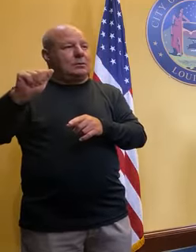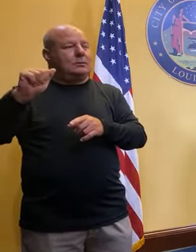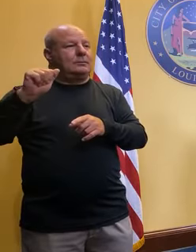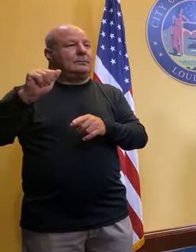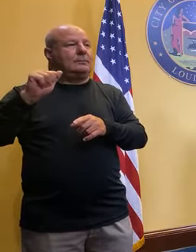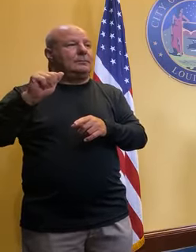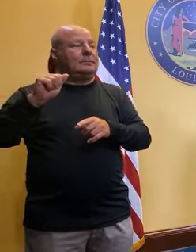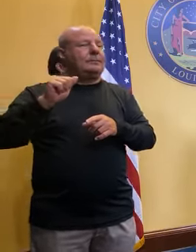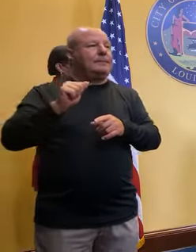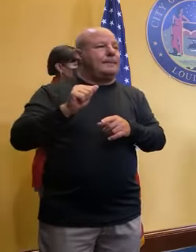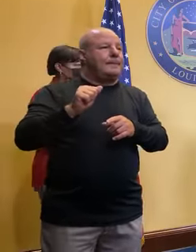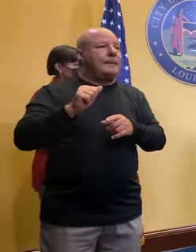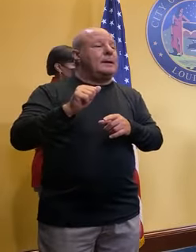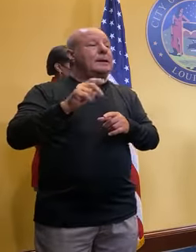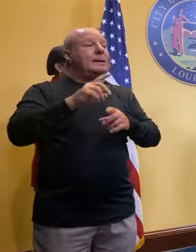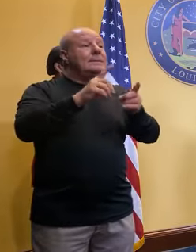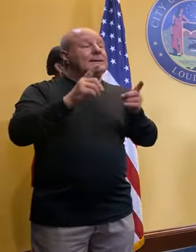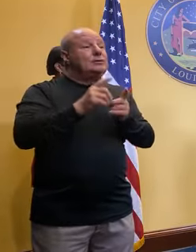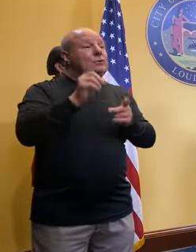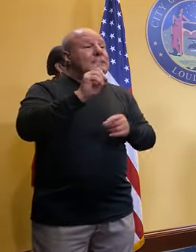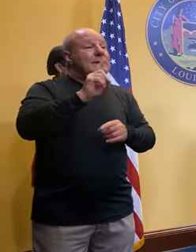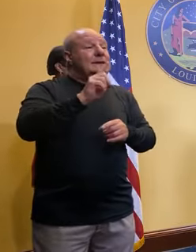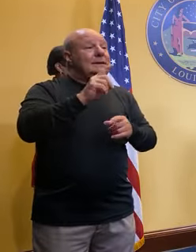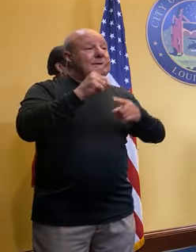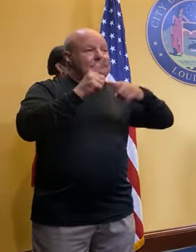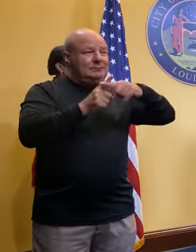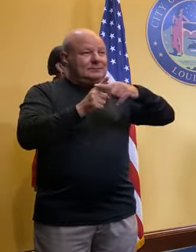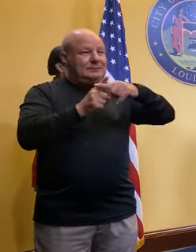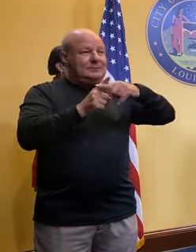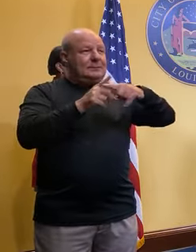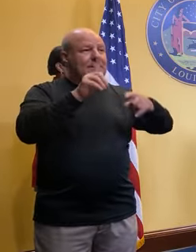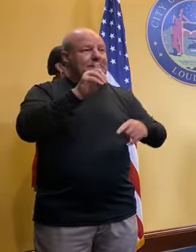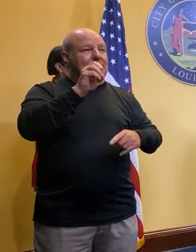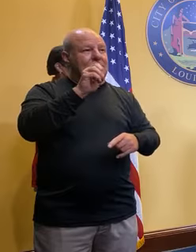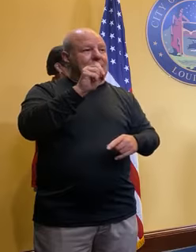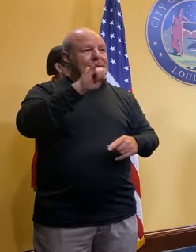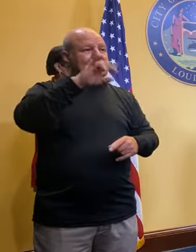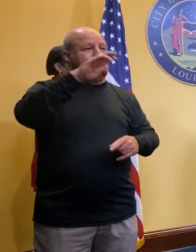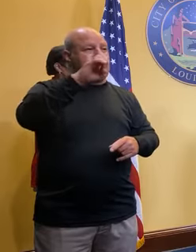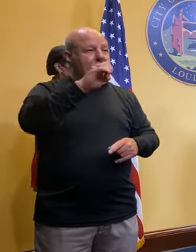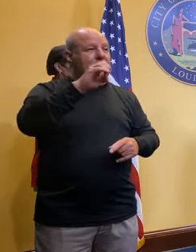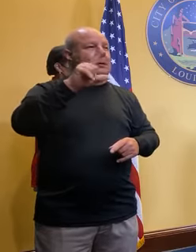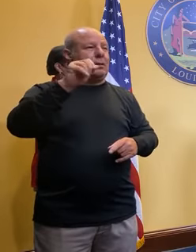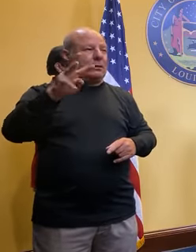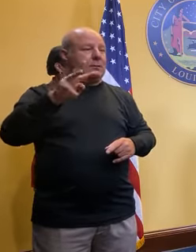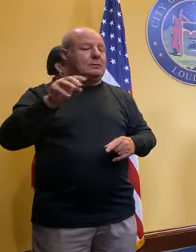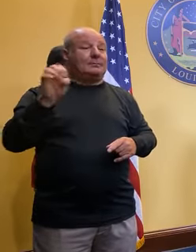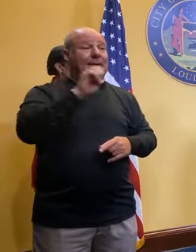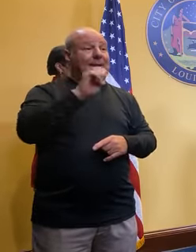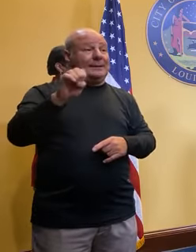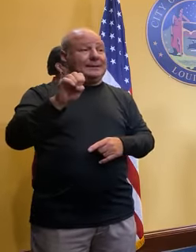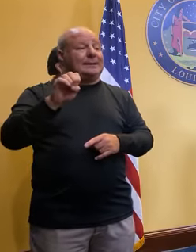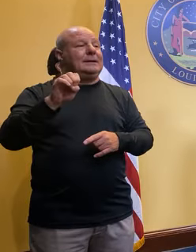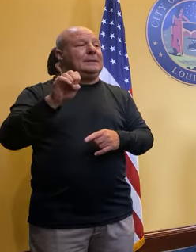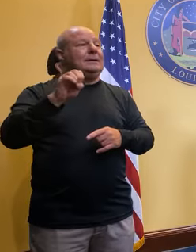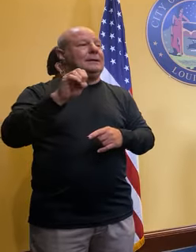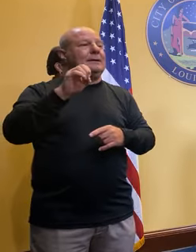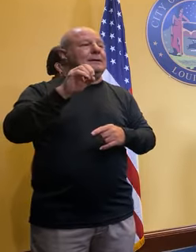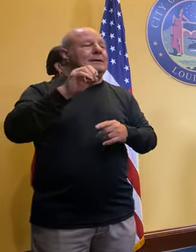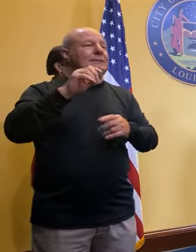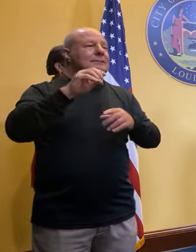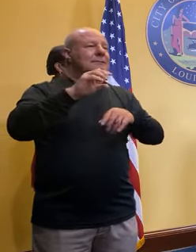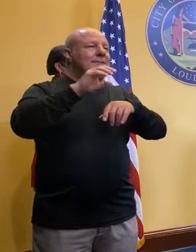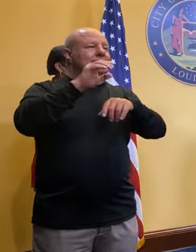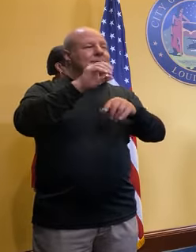and Homer Plessy. In District D, the intersection of Desire and Law. In District E, New Orleans East, St. Maria Goretti